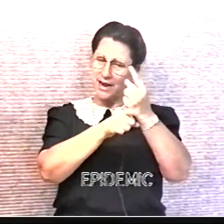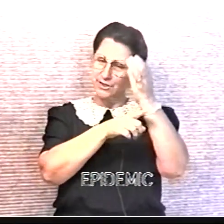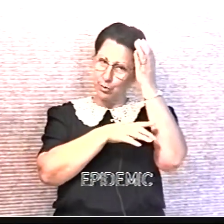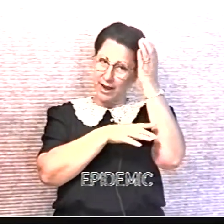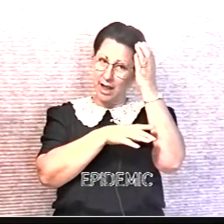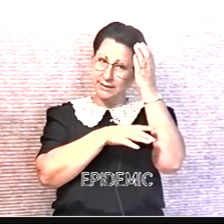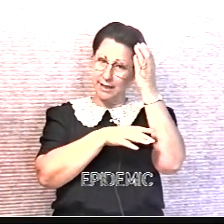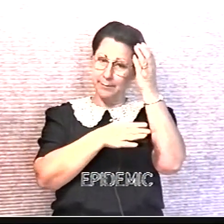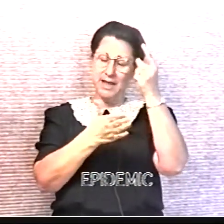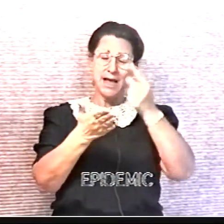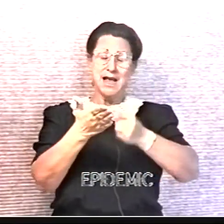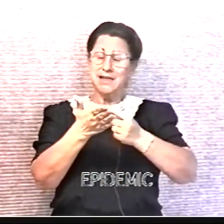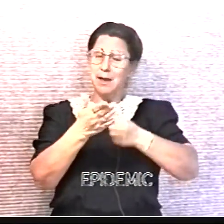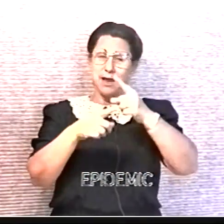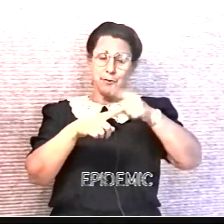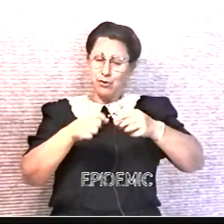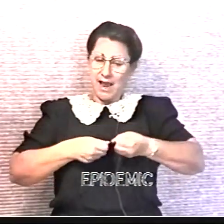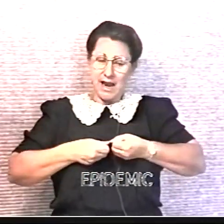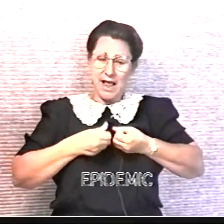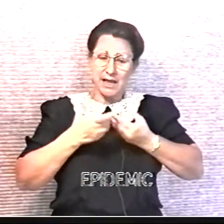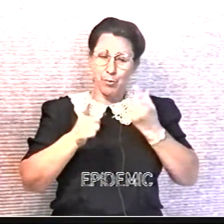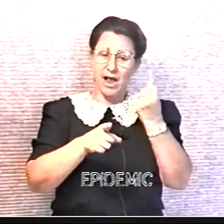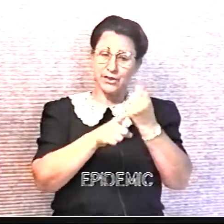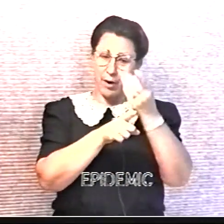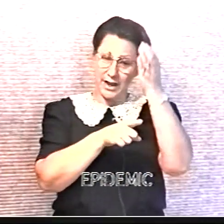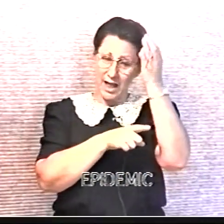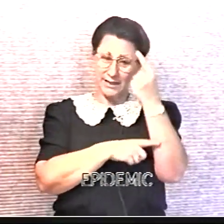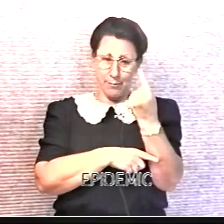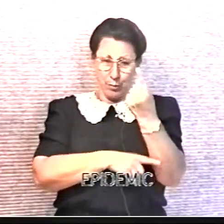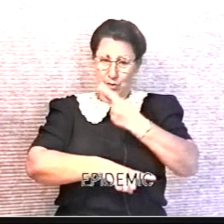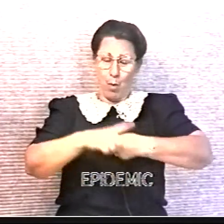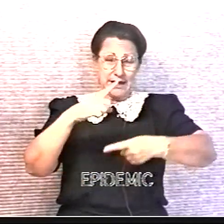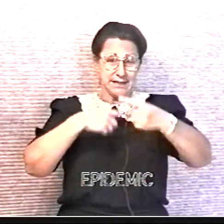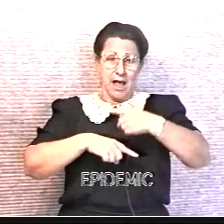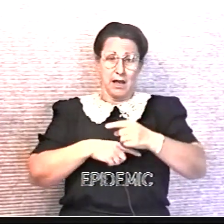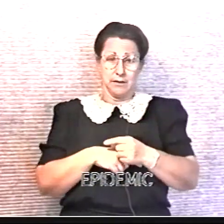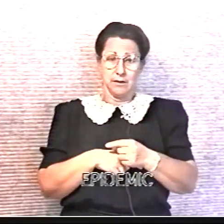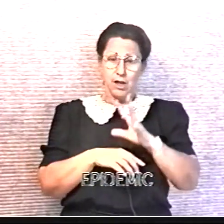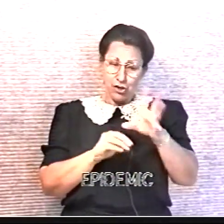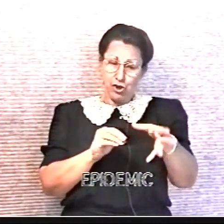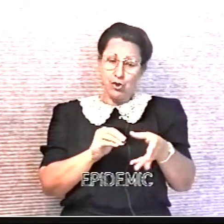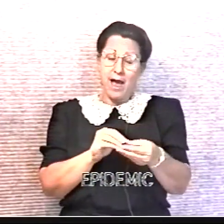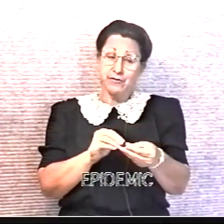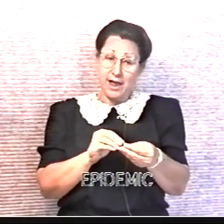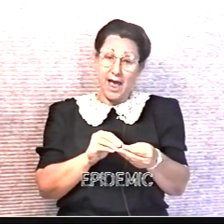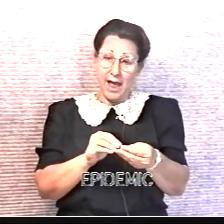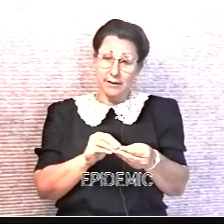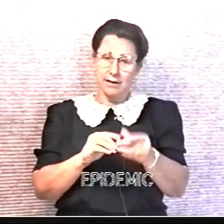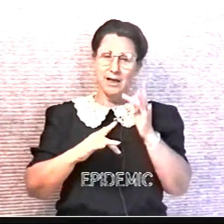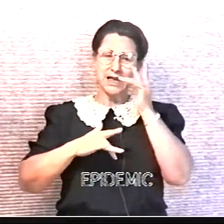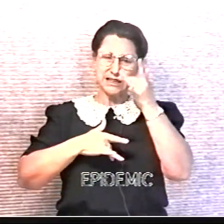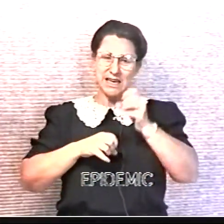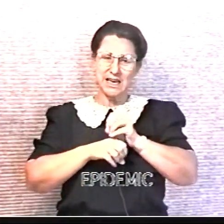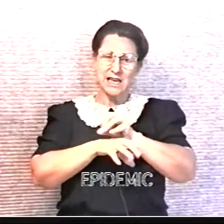the right concept. And sometimes you can't express the right concept with 1 sign. So you have to add sick,